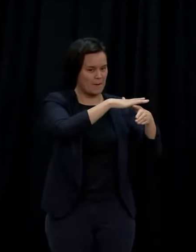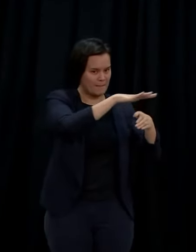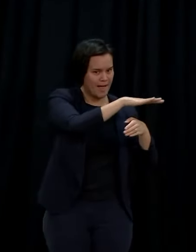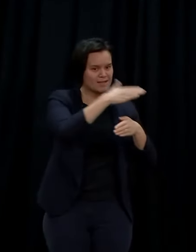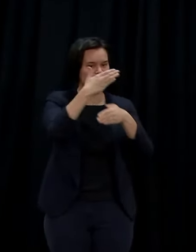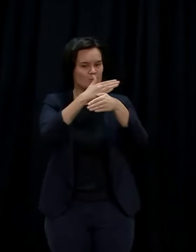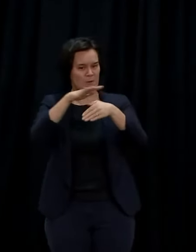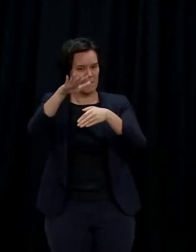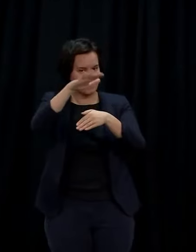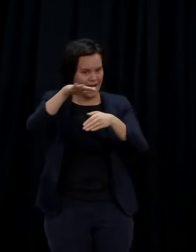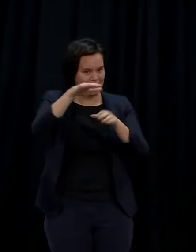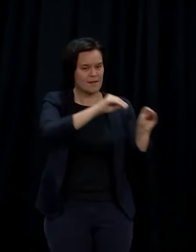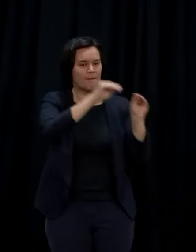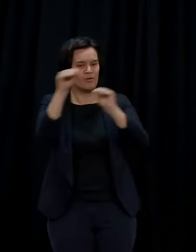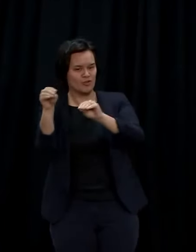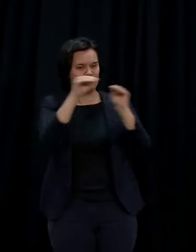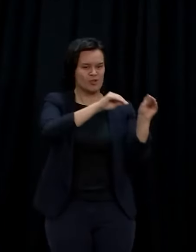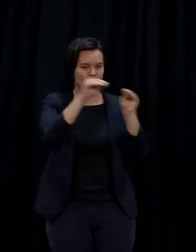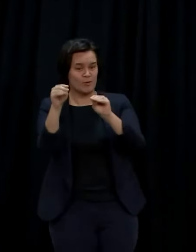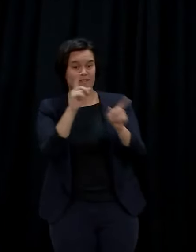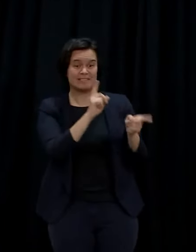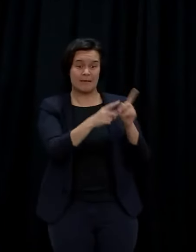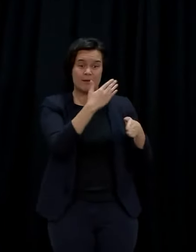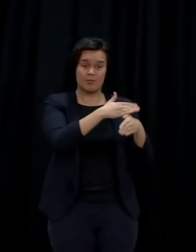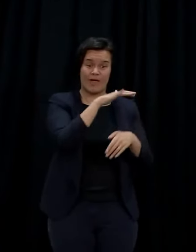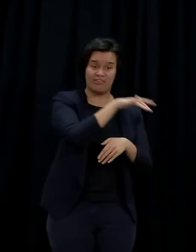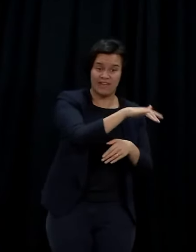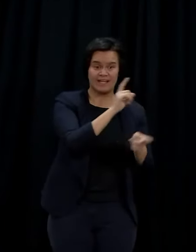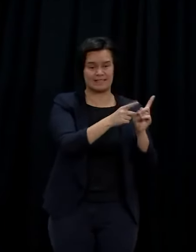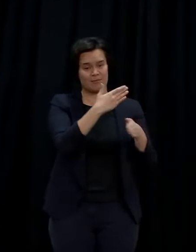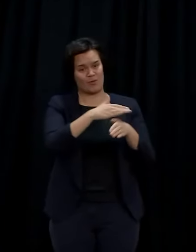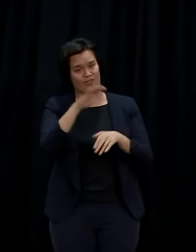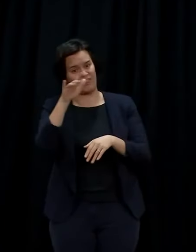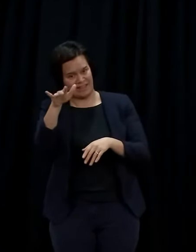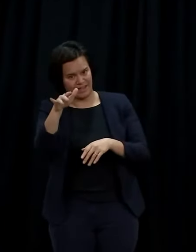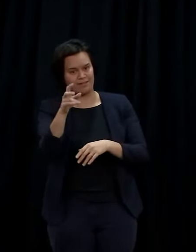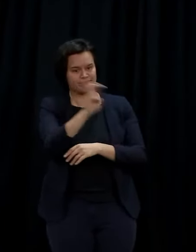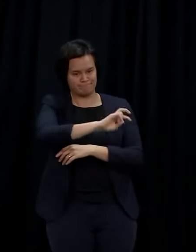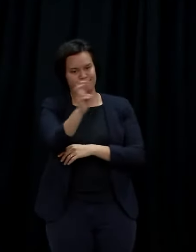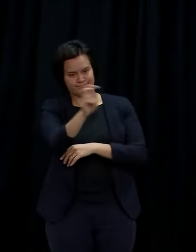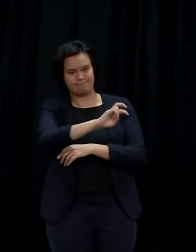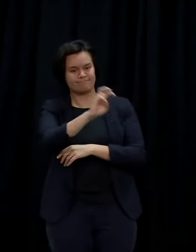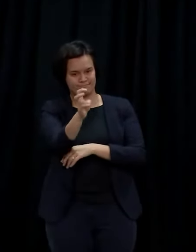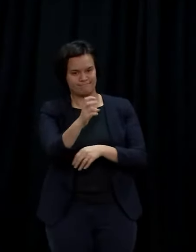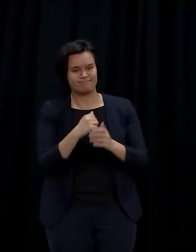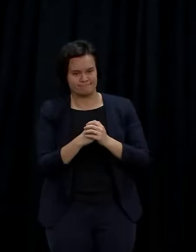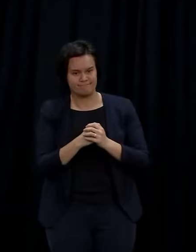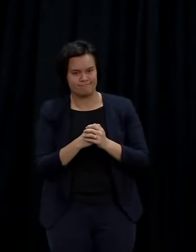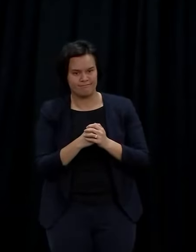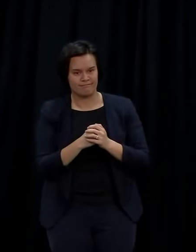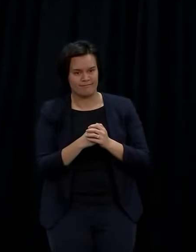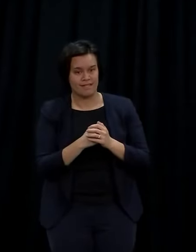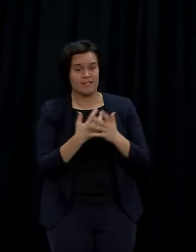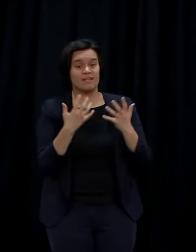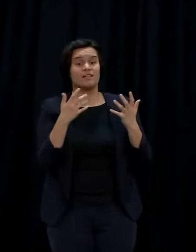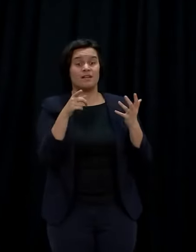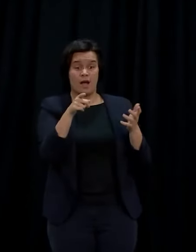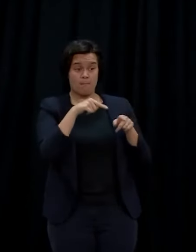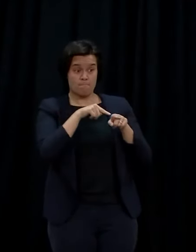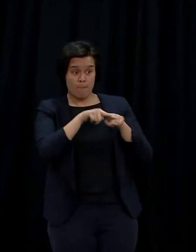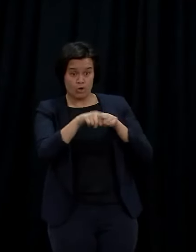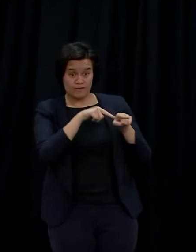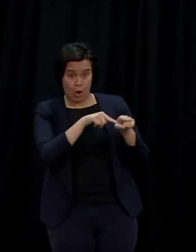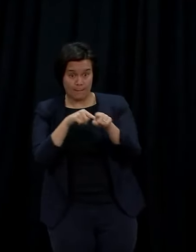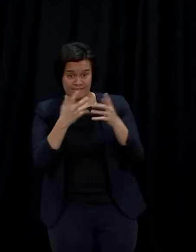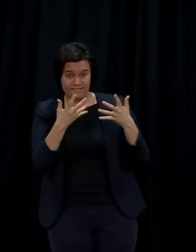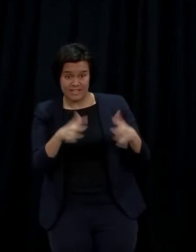those are individuals that are directly contacted as part of contact tracing. Those where we believe the members of the public who we haven't reached through those direct means, that's